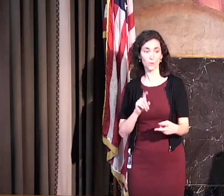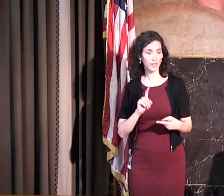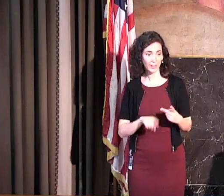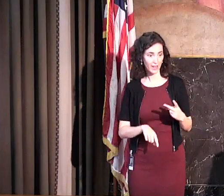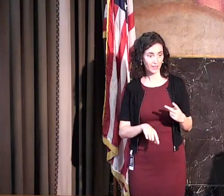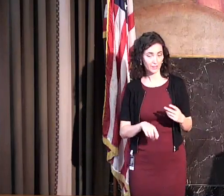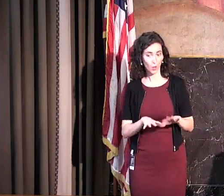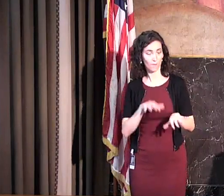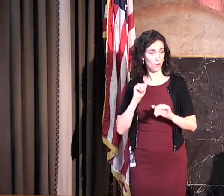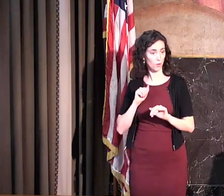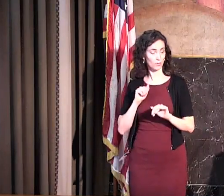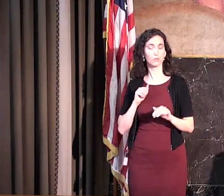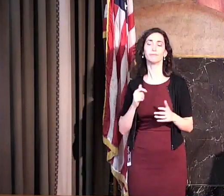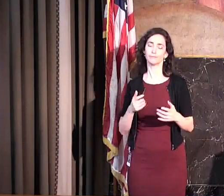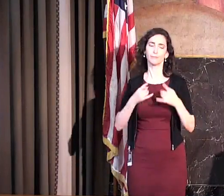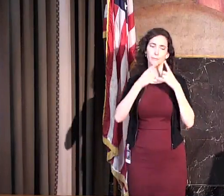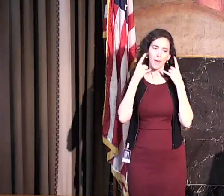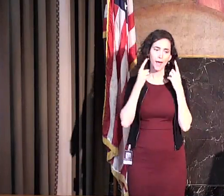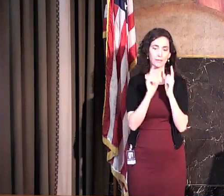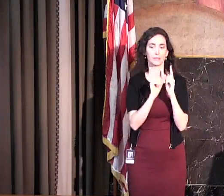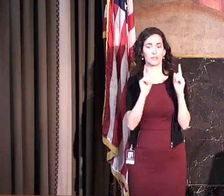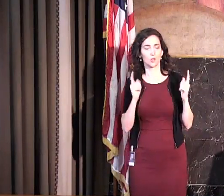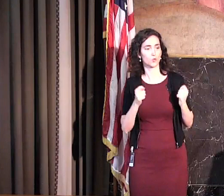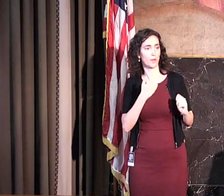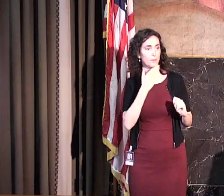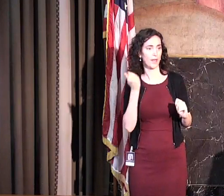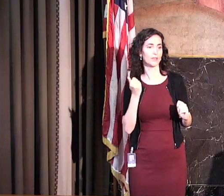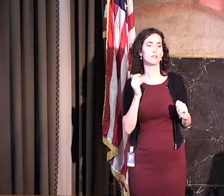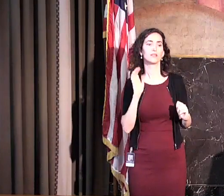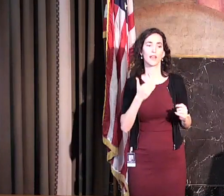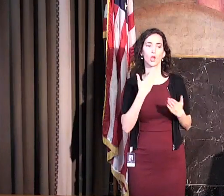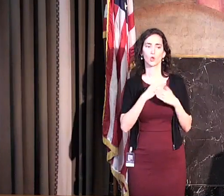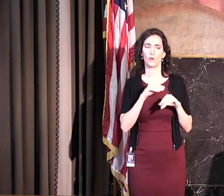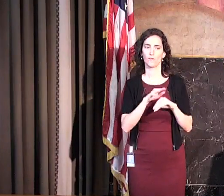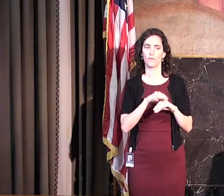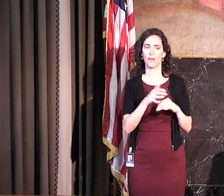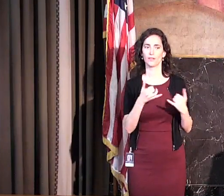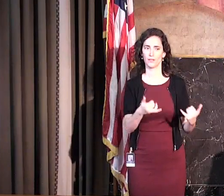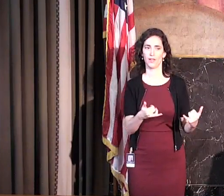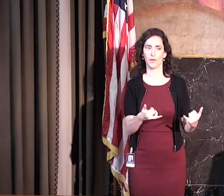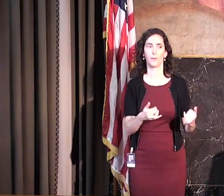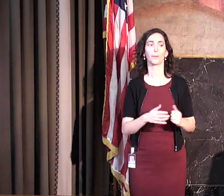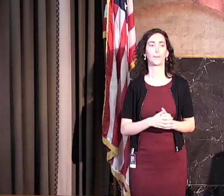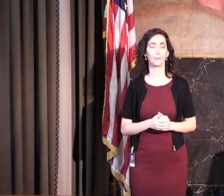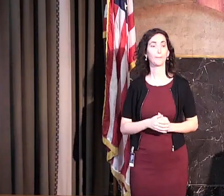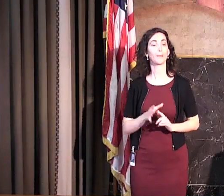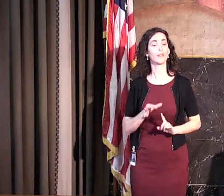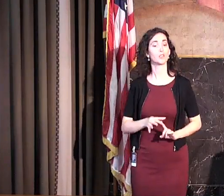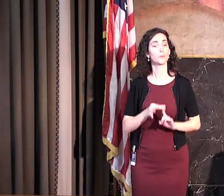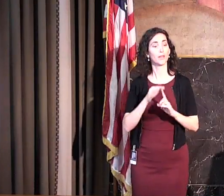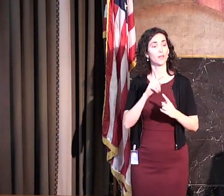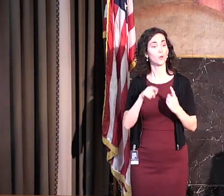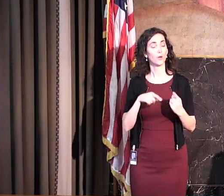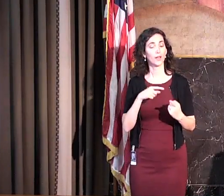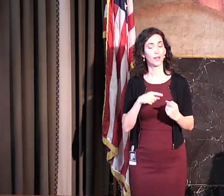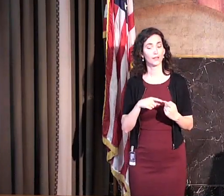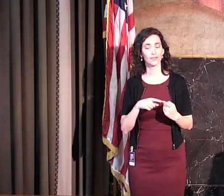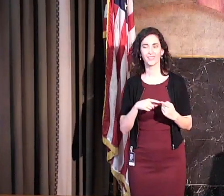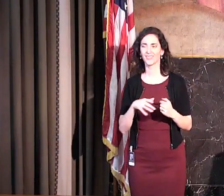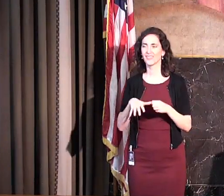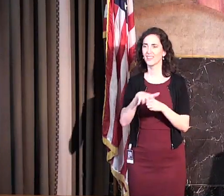think wearing a mask and distancing as best you can is good advice right now. Particularly when you're real